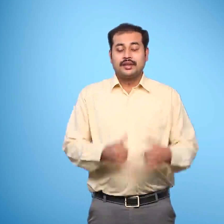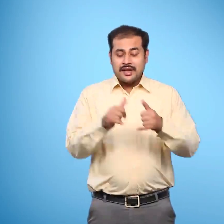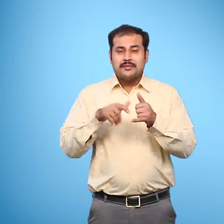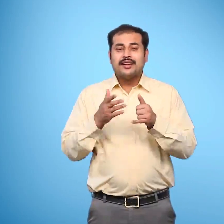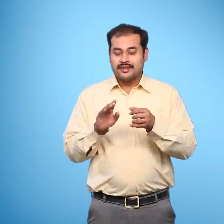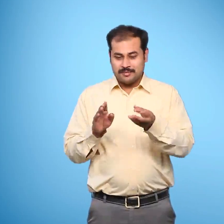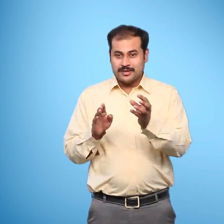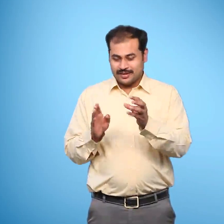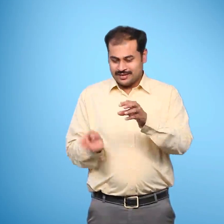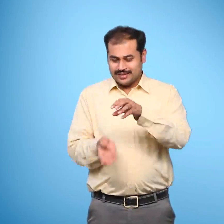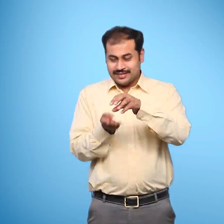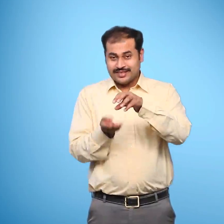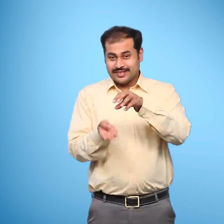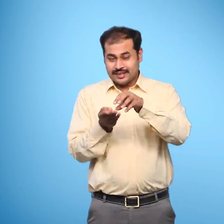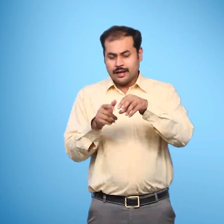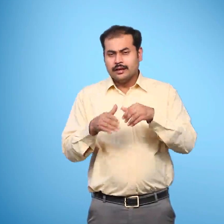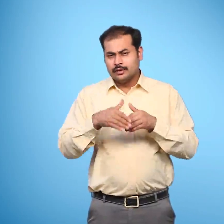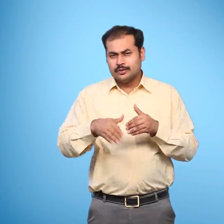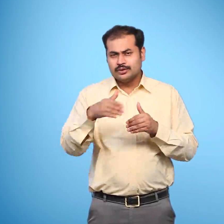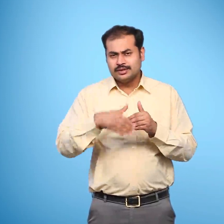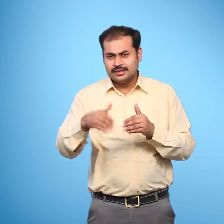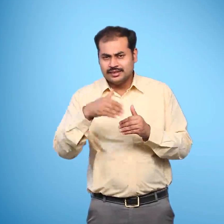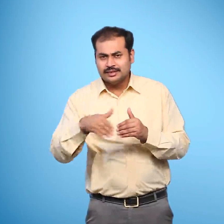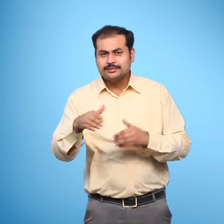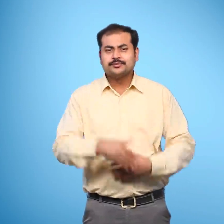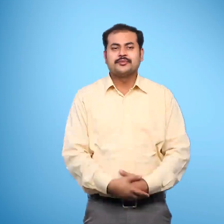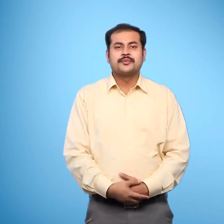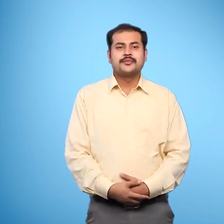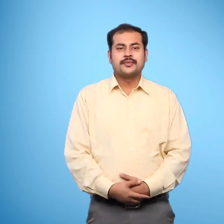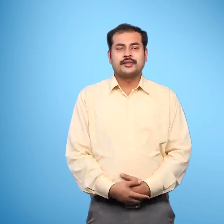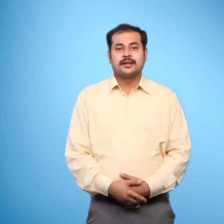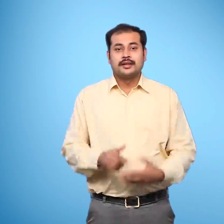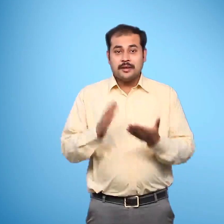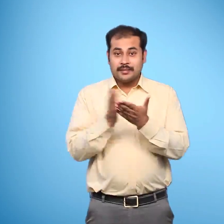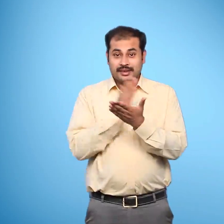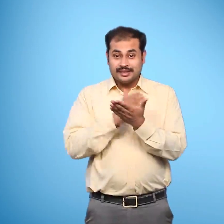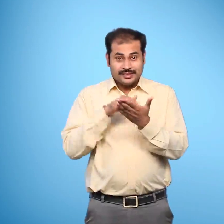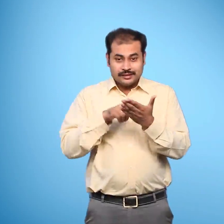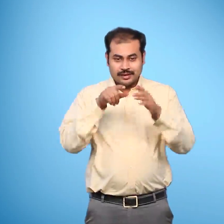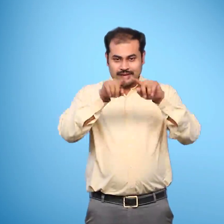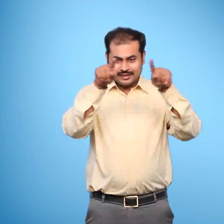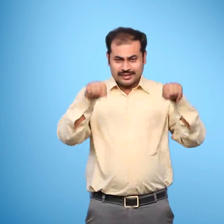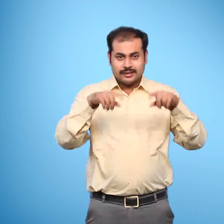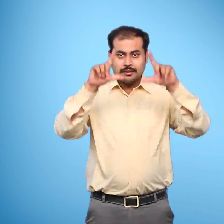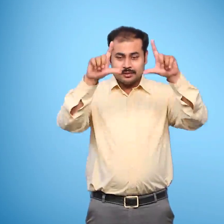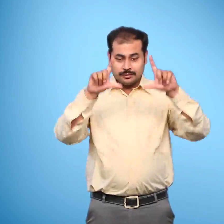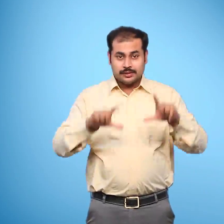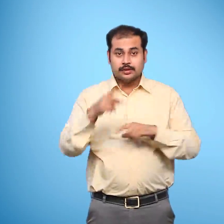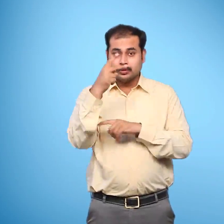The game Toss the Ball continues. There are 2 pictures on this page